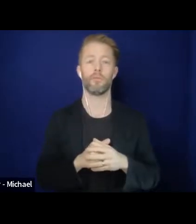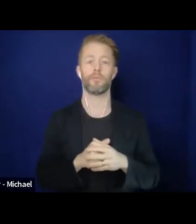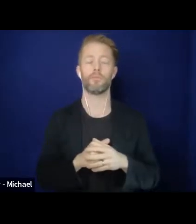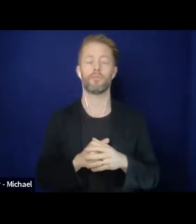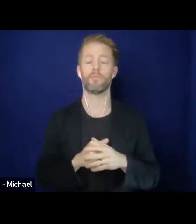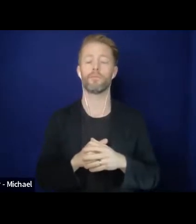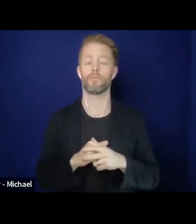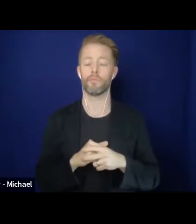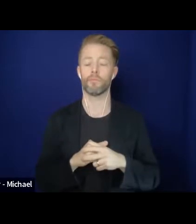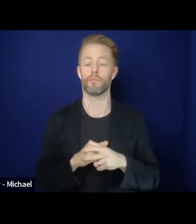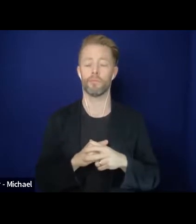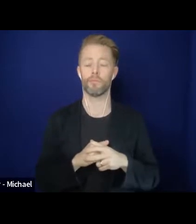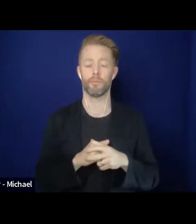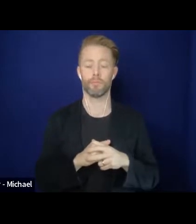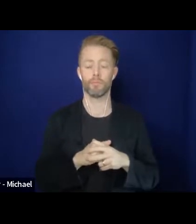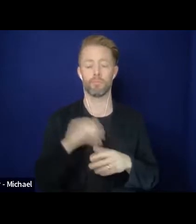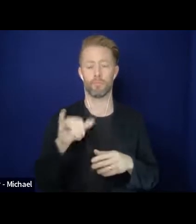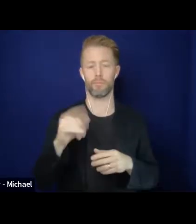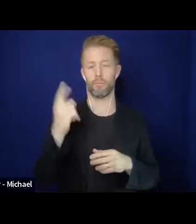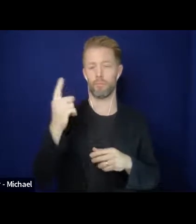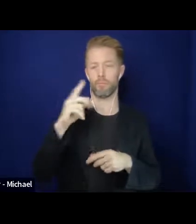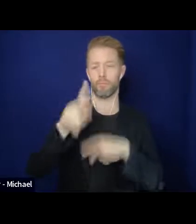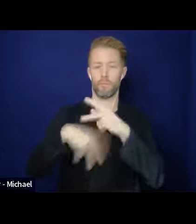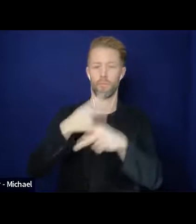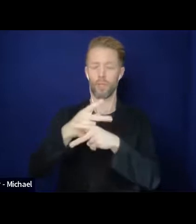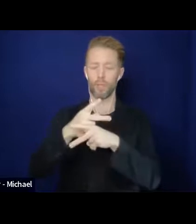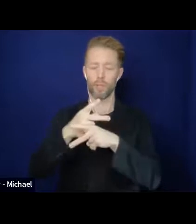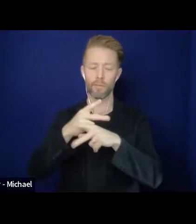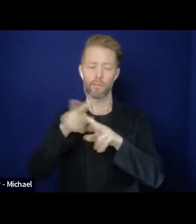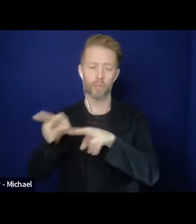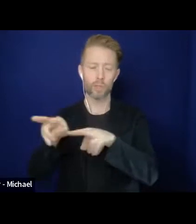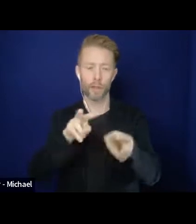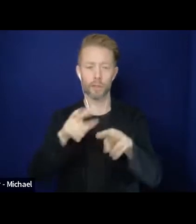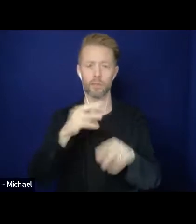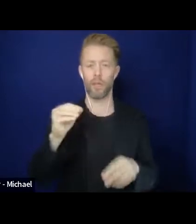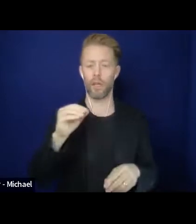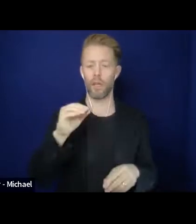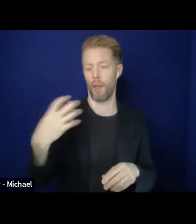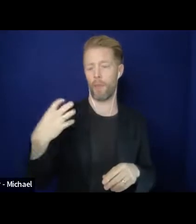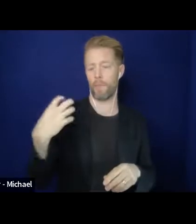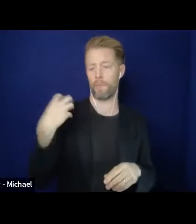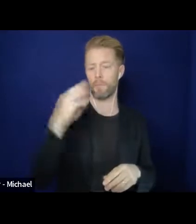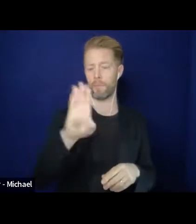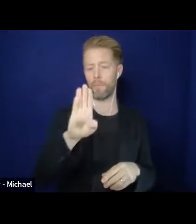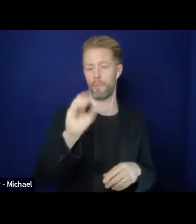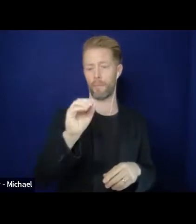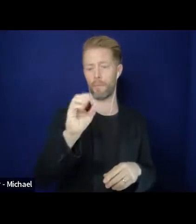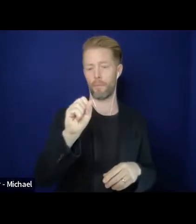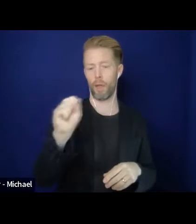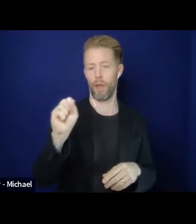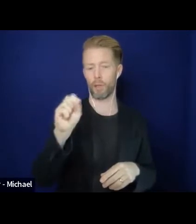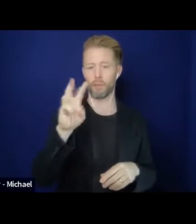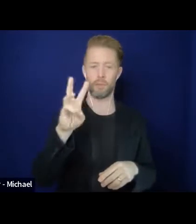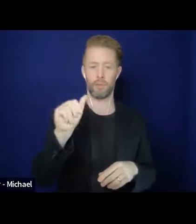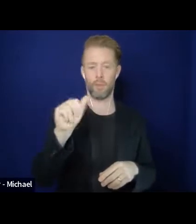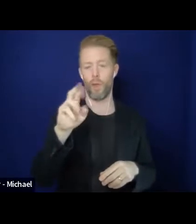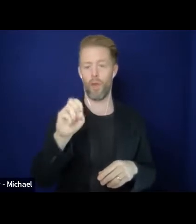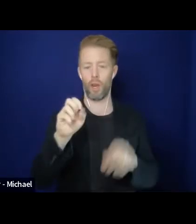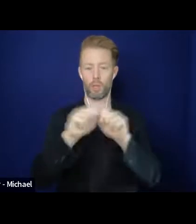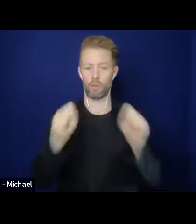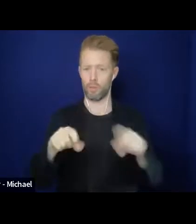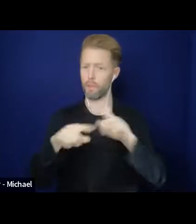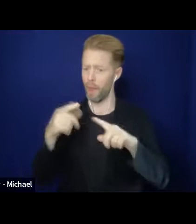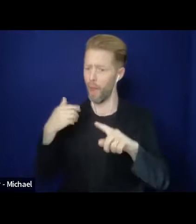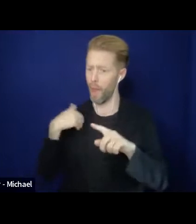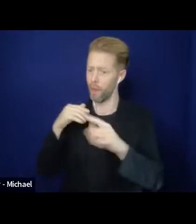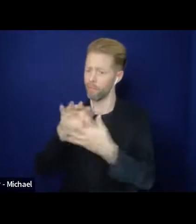of surveillance and bossware systems that we see at play in the lives of workers on the whole, right? Like it